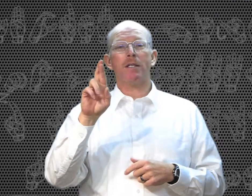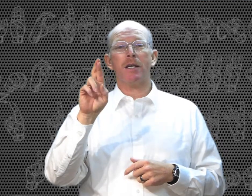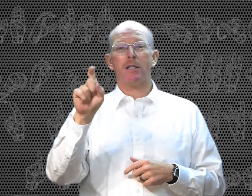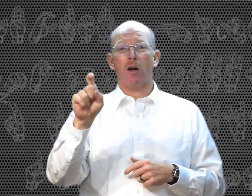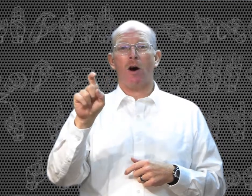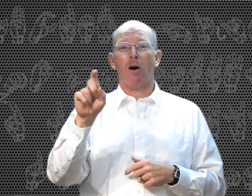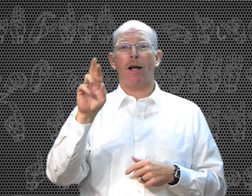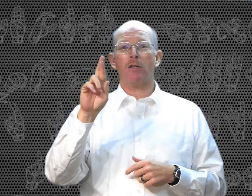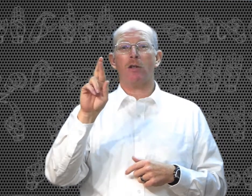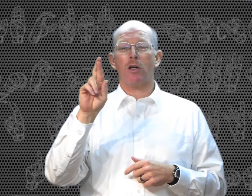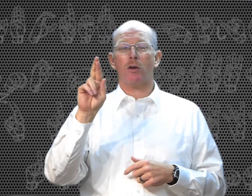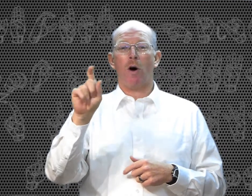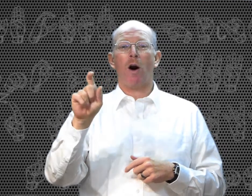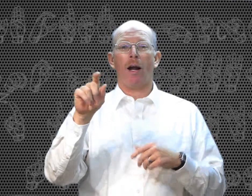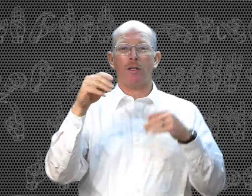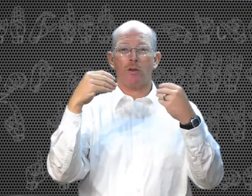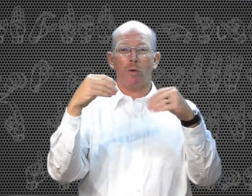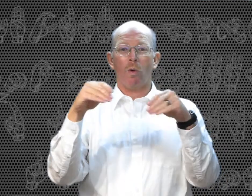pharmacy is RX, or you can do RX store,